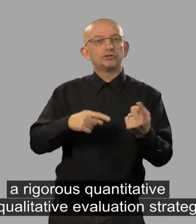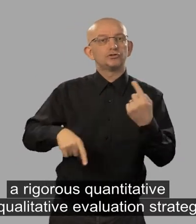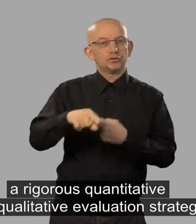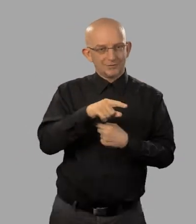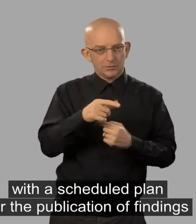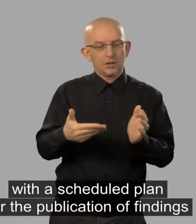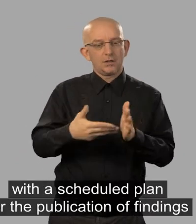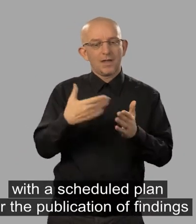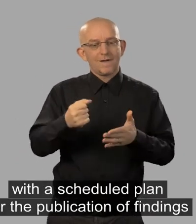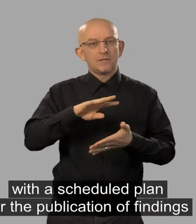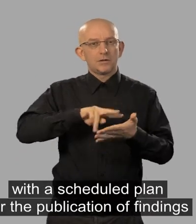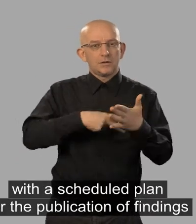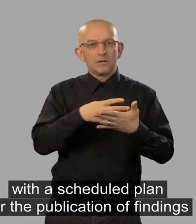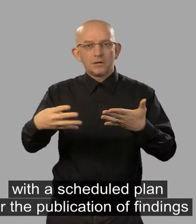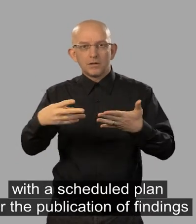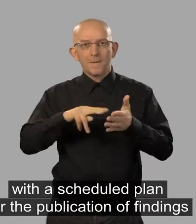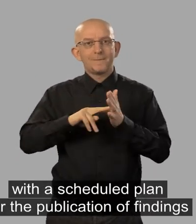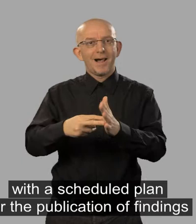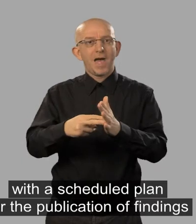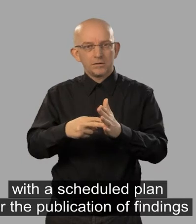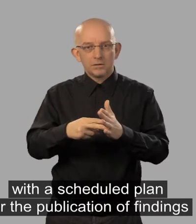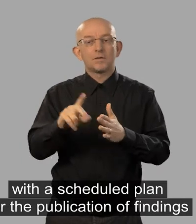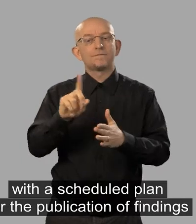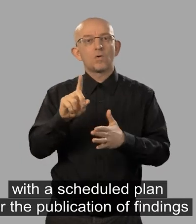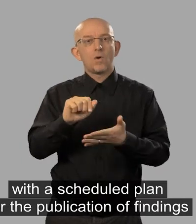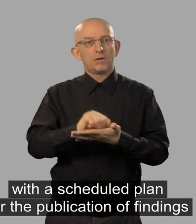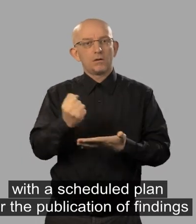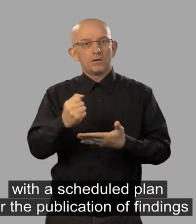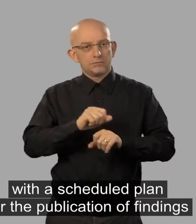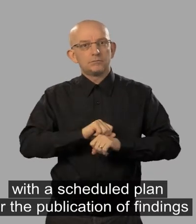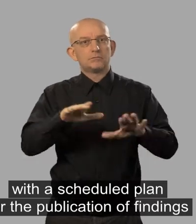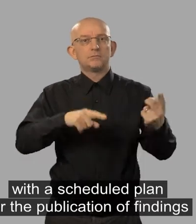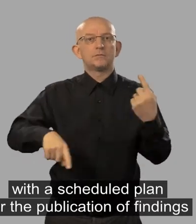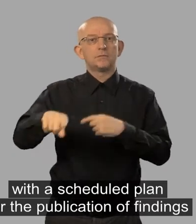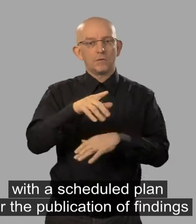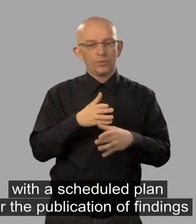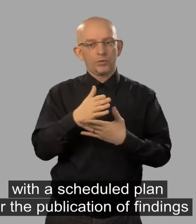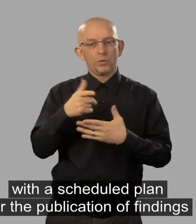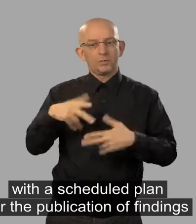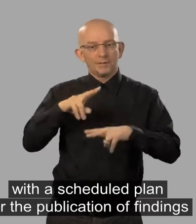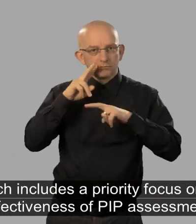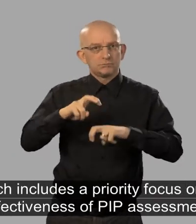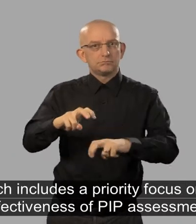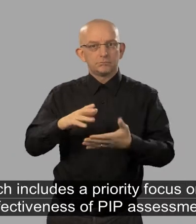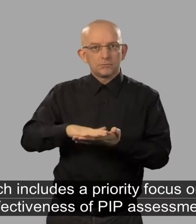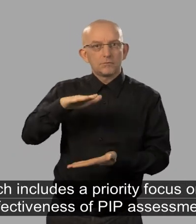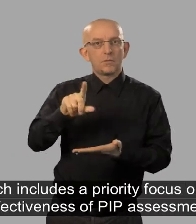plan for the publication of findings, which includes a priority focus on the effectiveness of